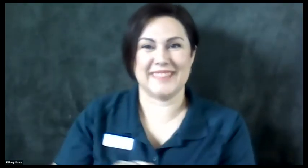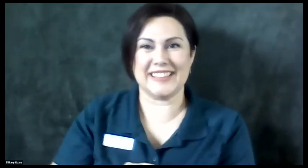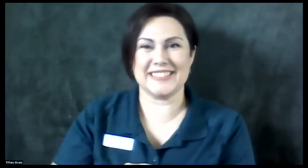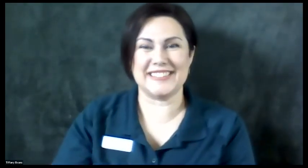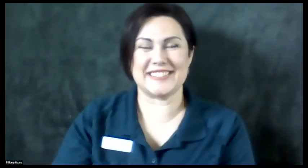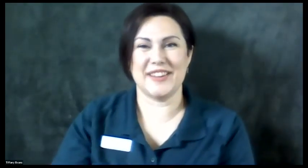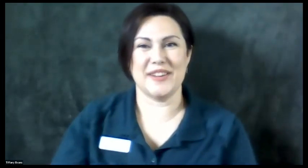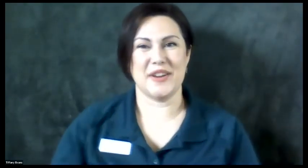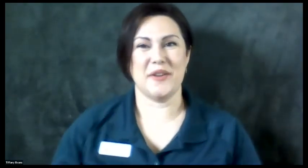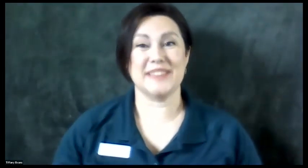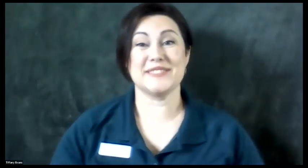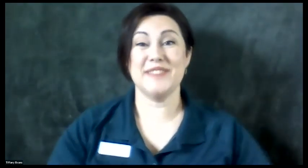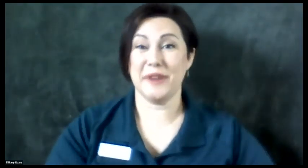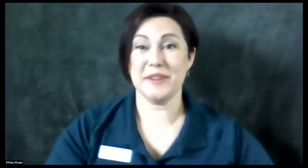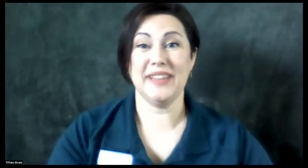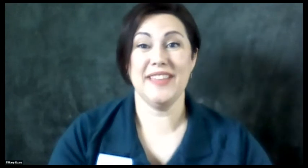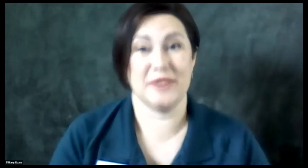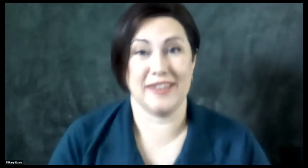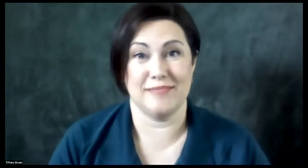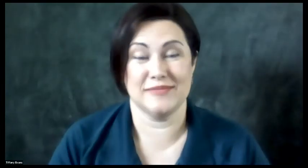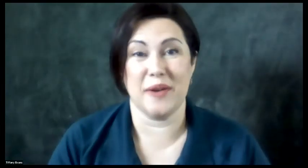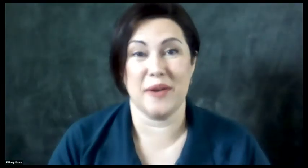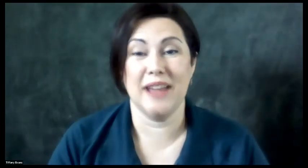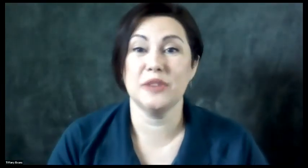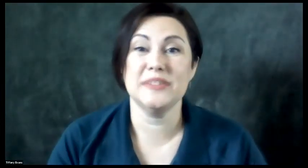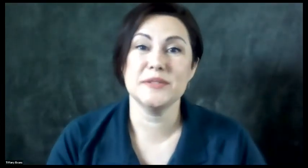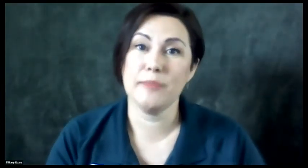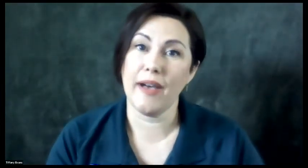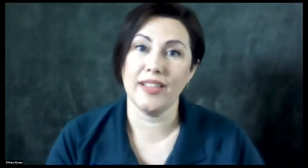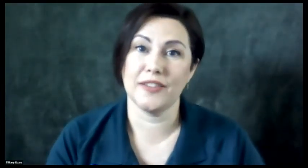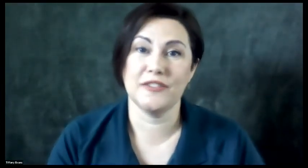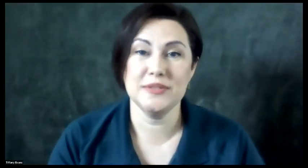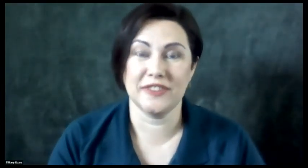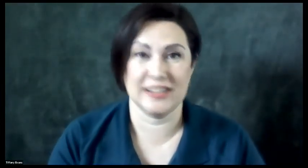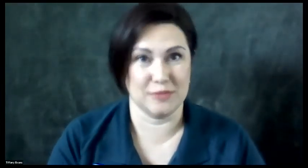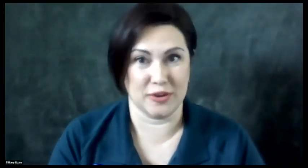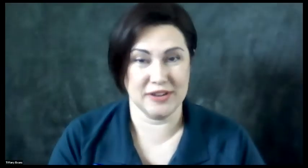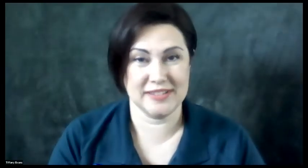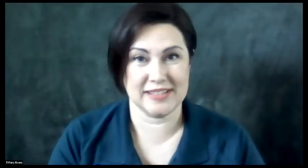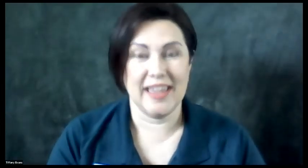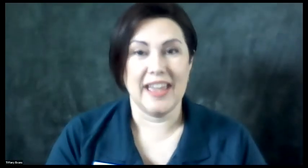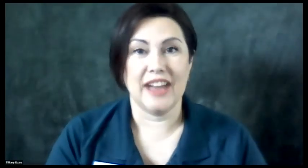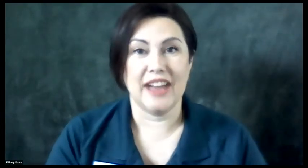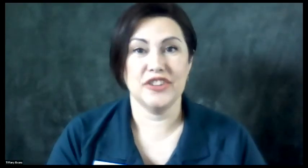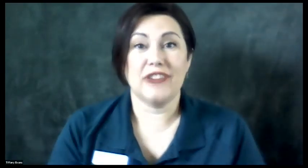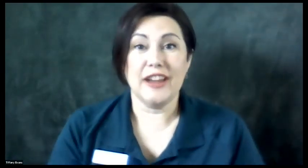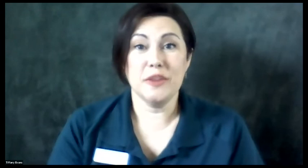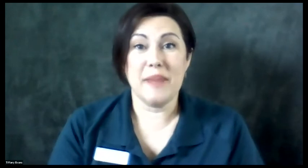Excellent. Okay, so now we're going to play the word game. So I'm going to spell a few different animal words, and you're going to try your best to